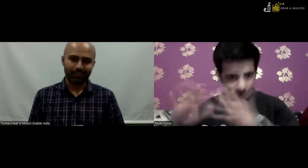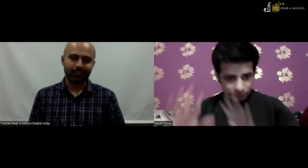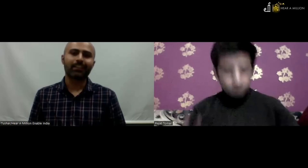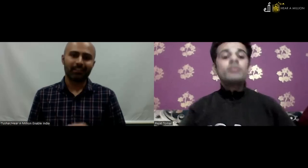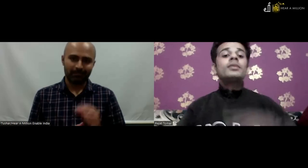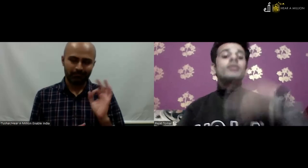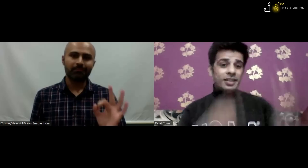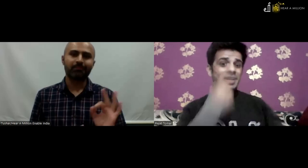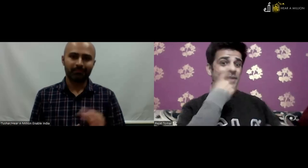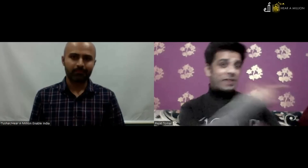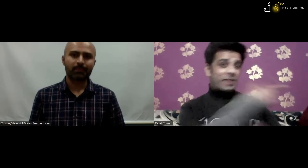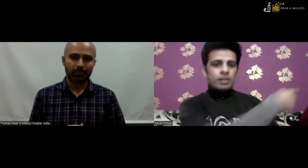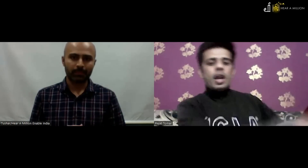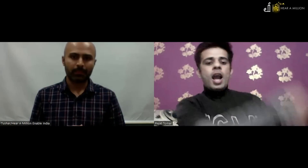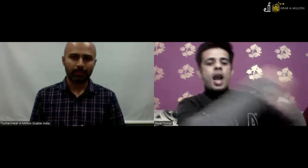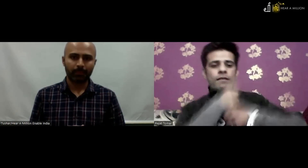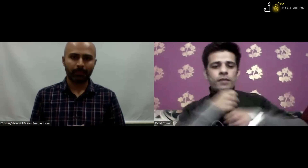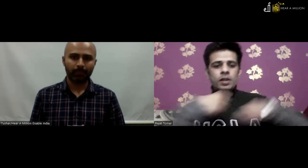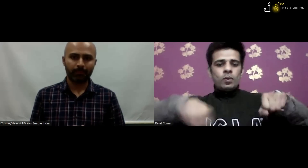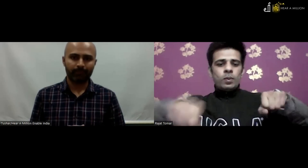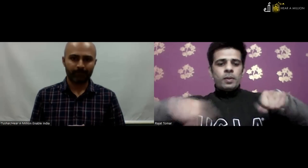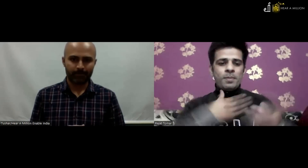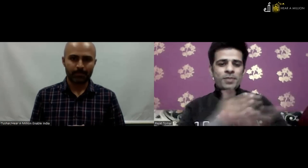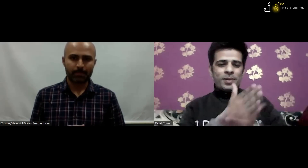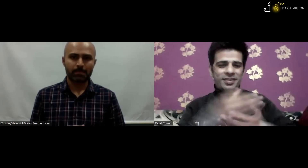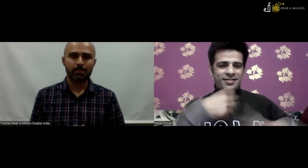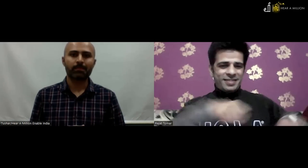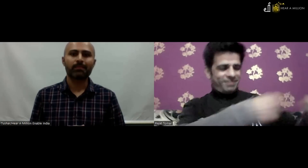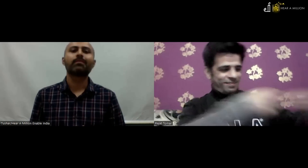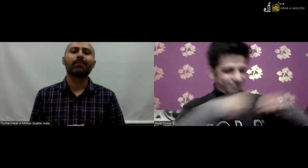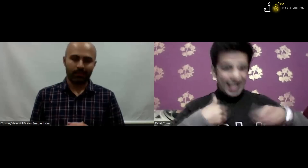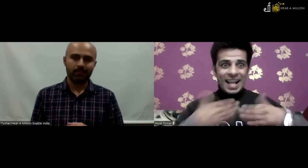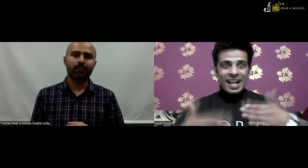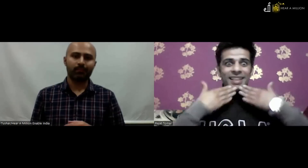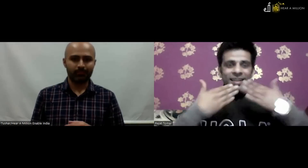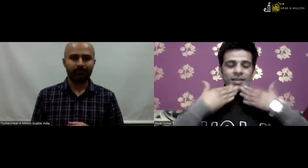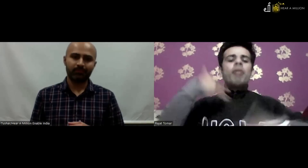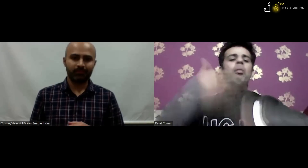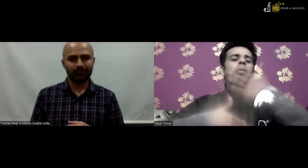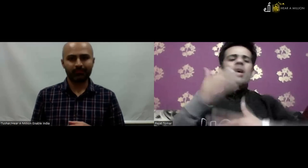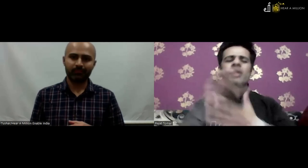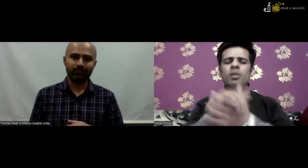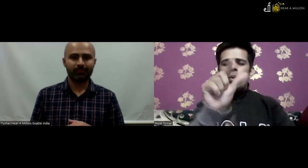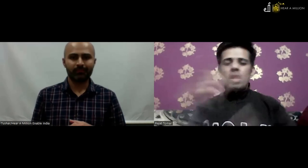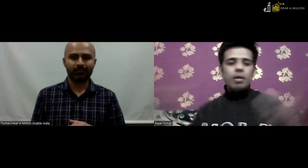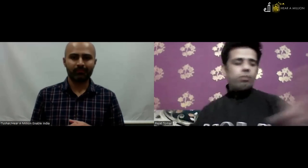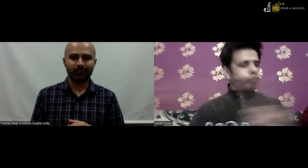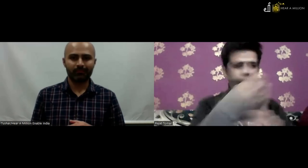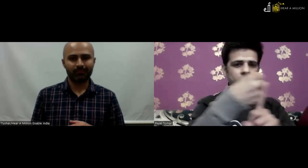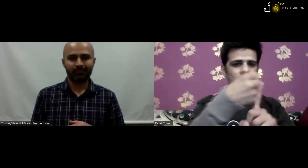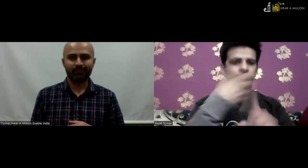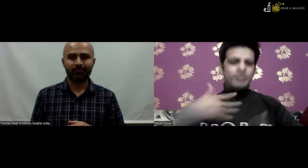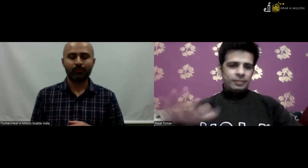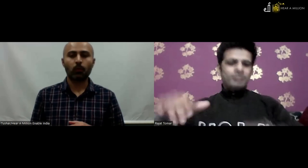got it, the license, with my help, because I fought for it. And my mother, she gave